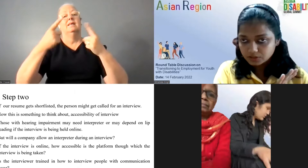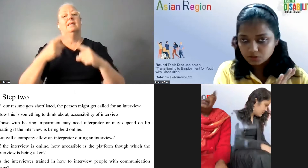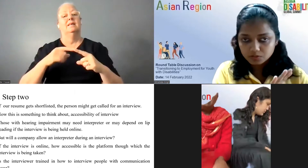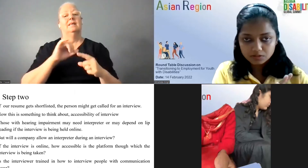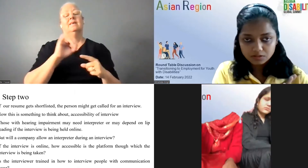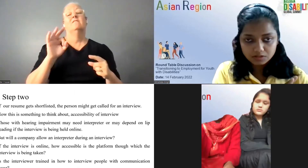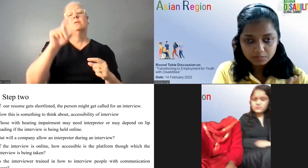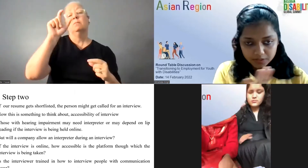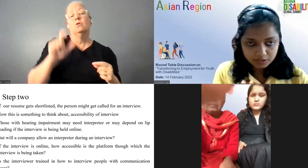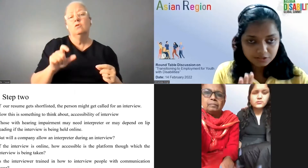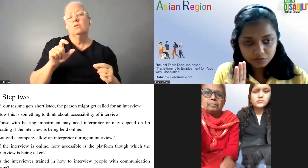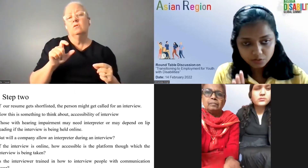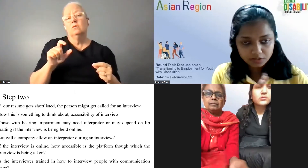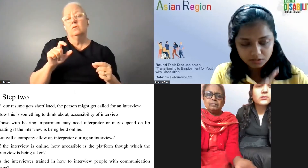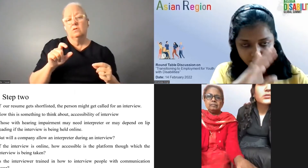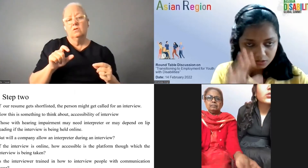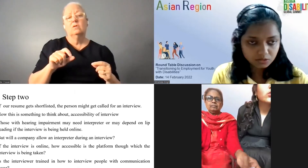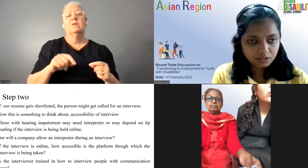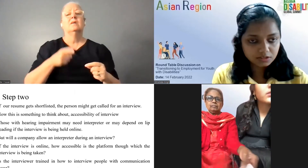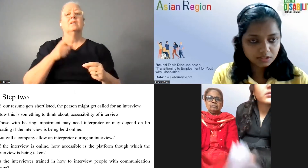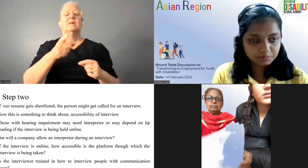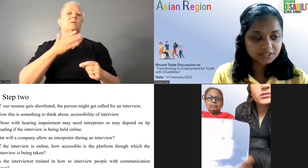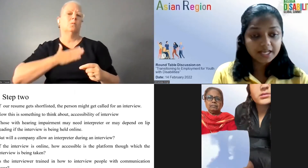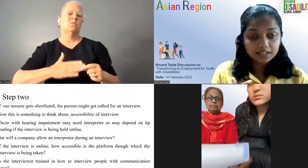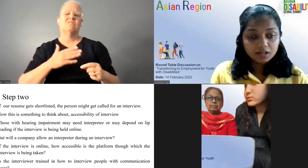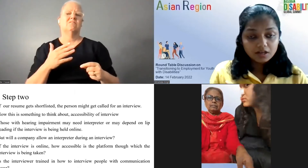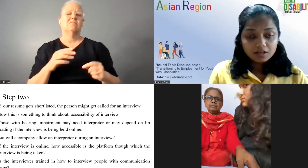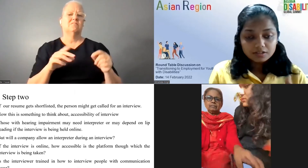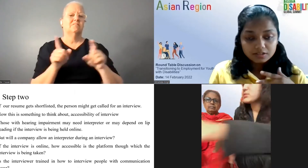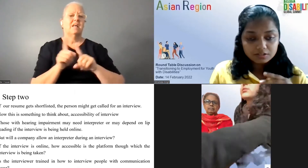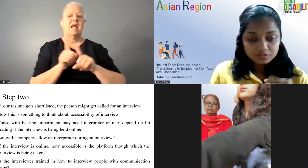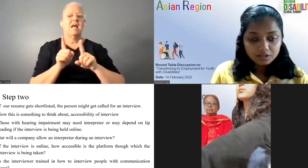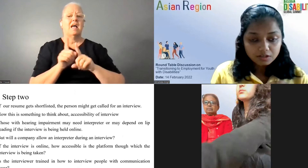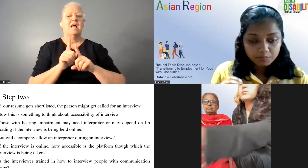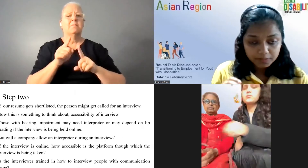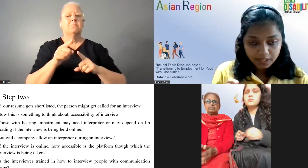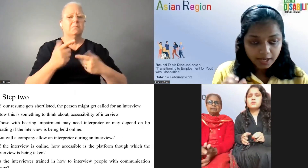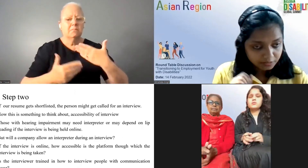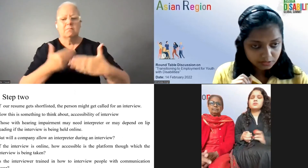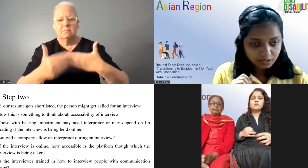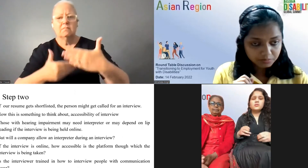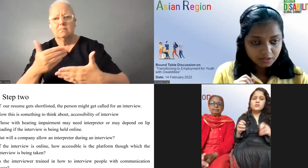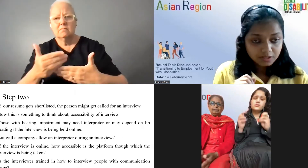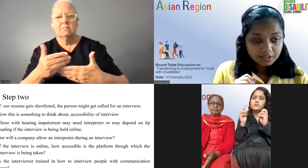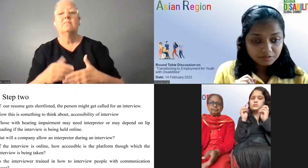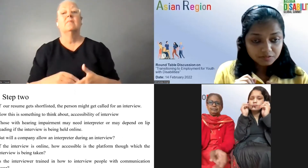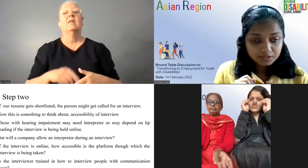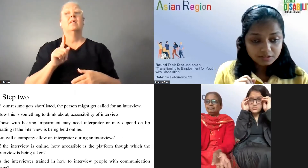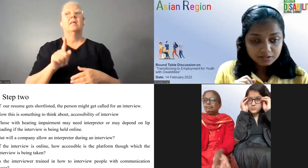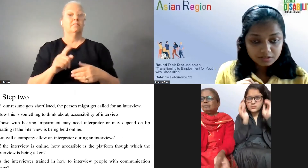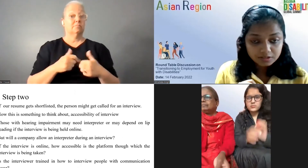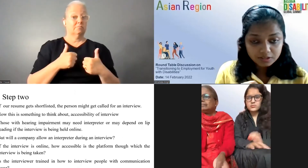is able to complete interview and all the steps, then now a company hires them. Then